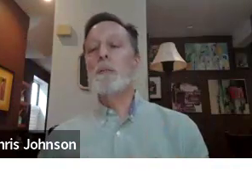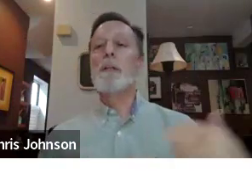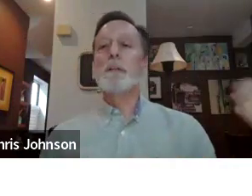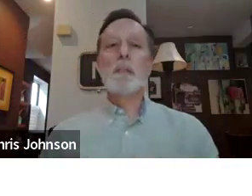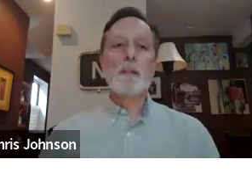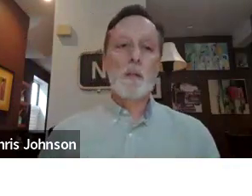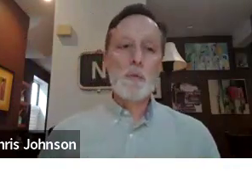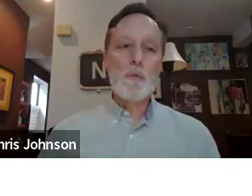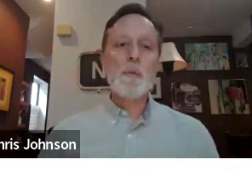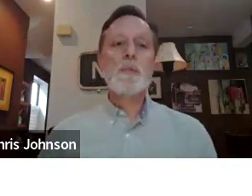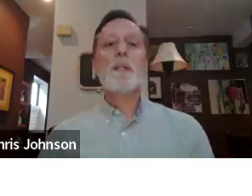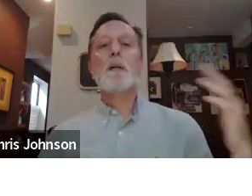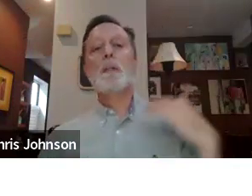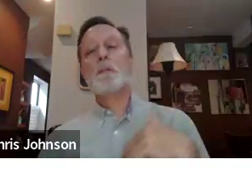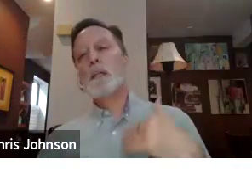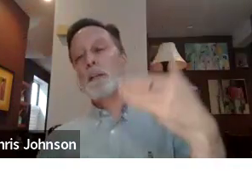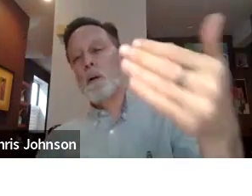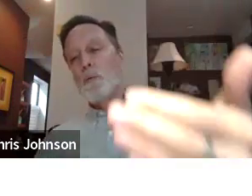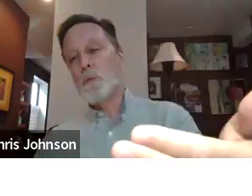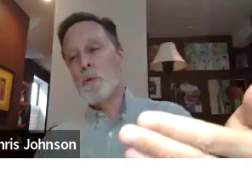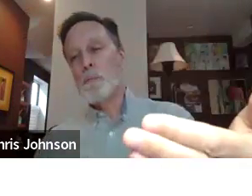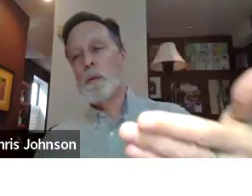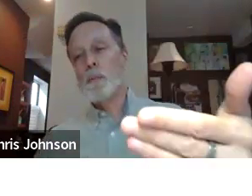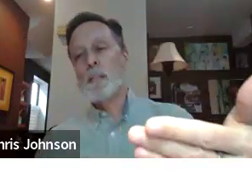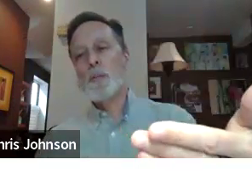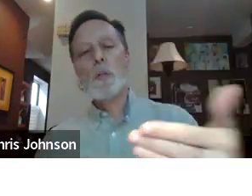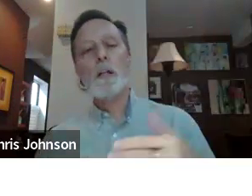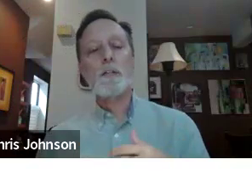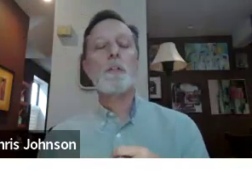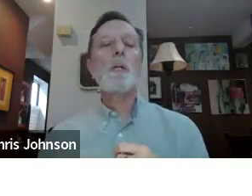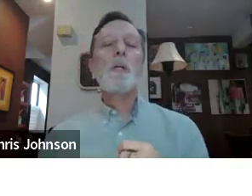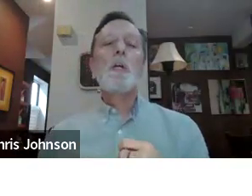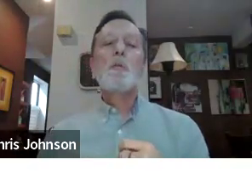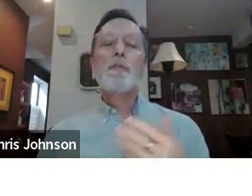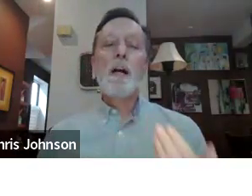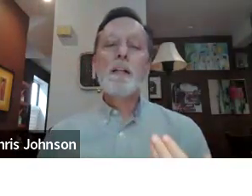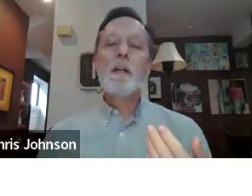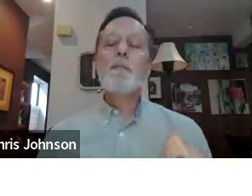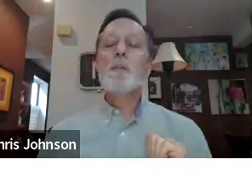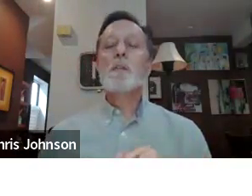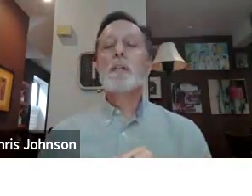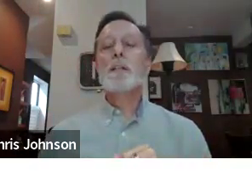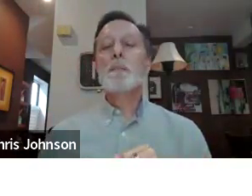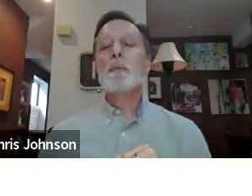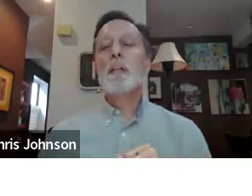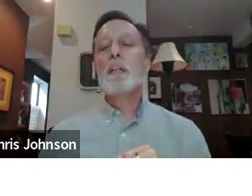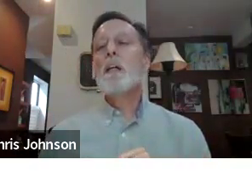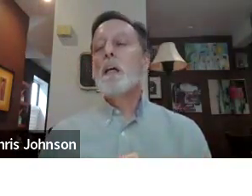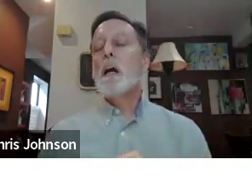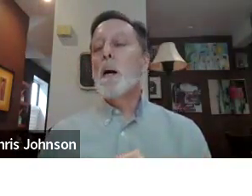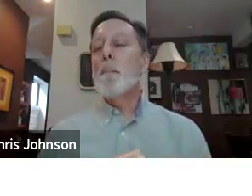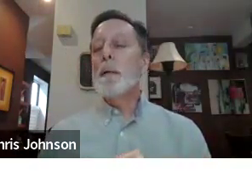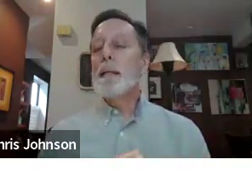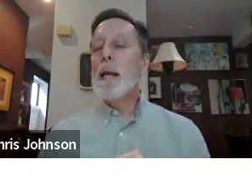at your gallery. It could be on loan to a museum. It could be on loan to a potential collector. So fine art falls under inland